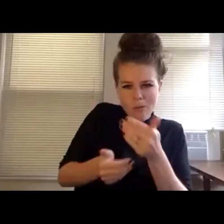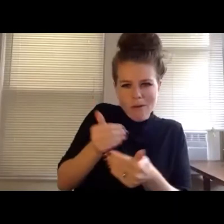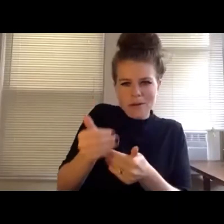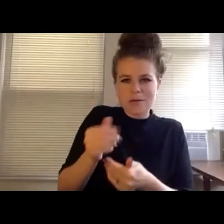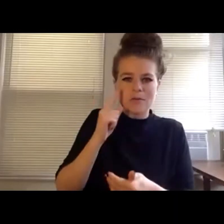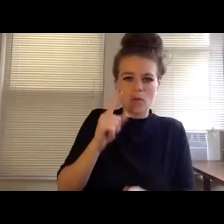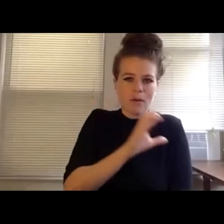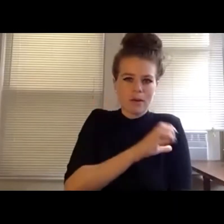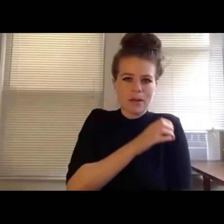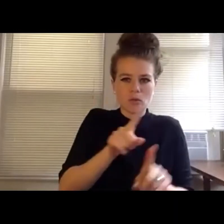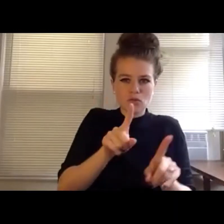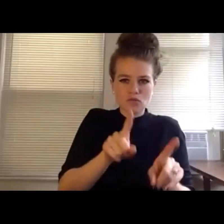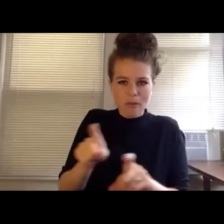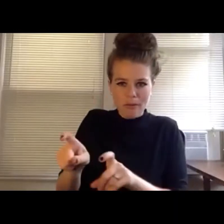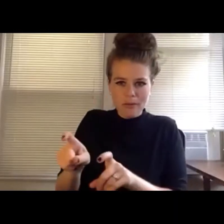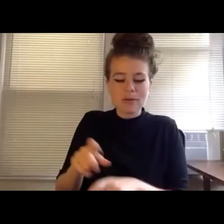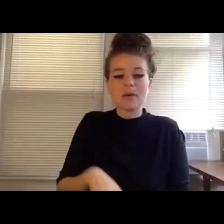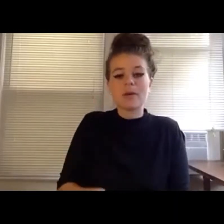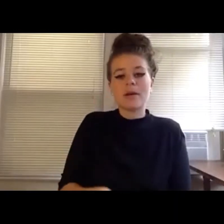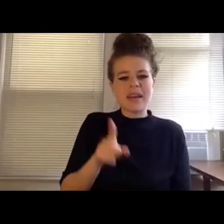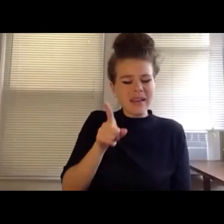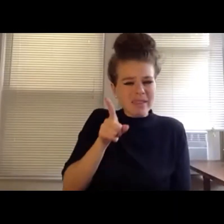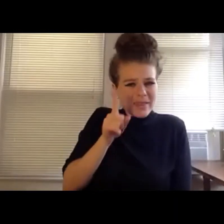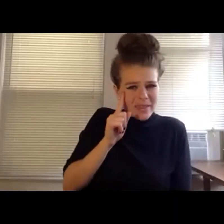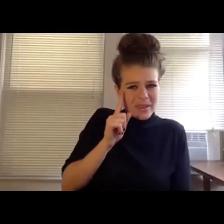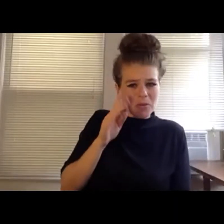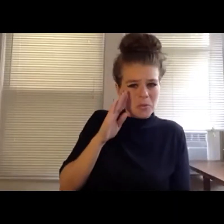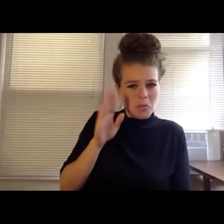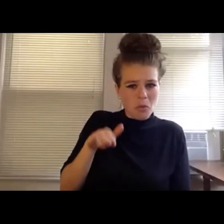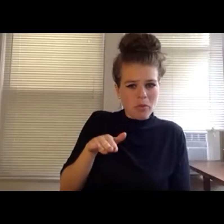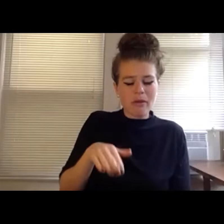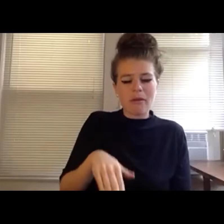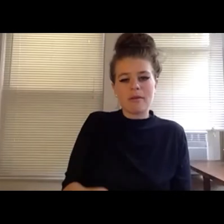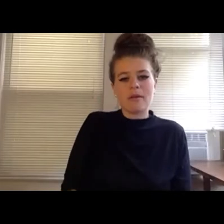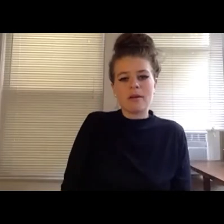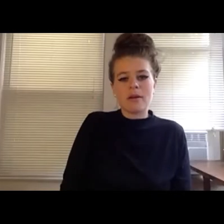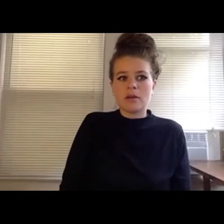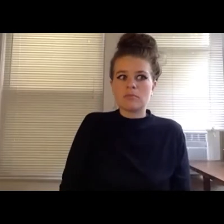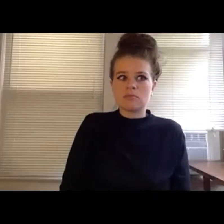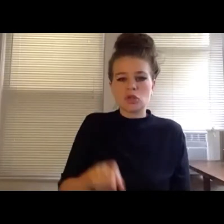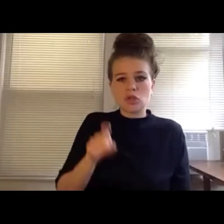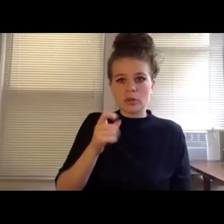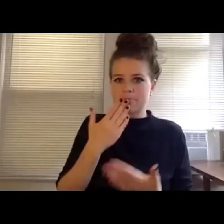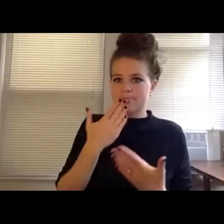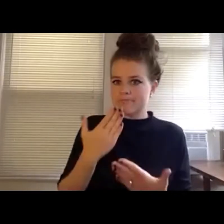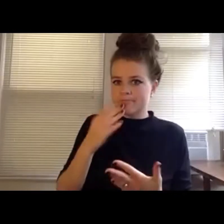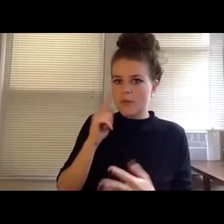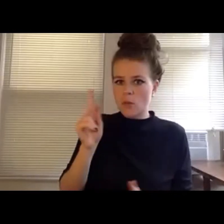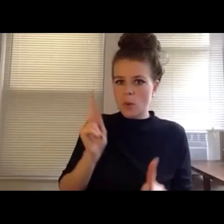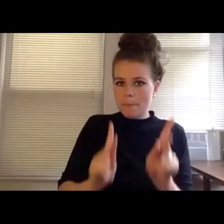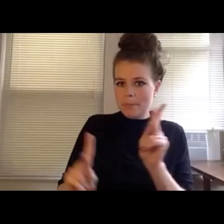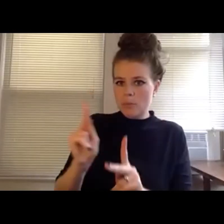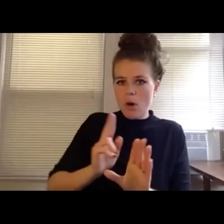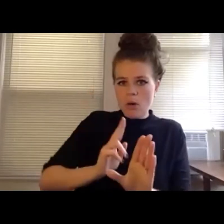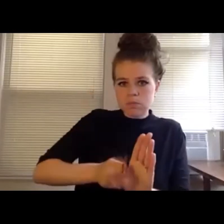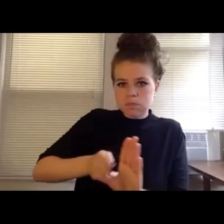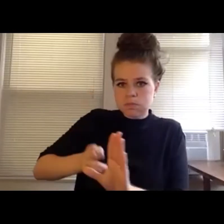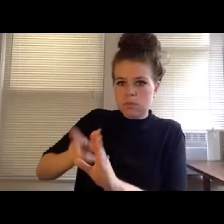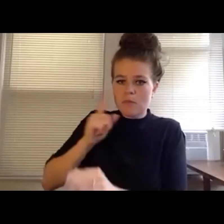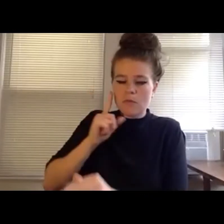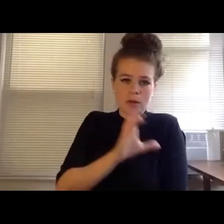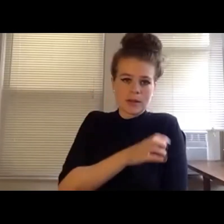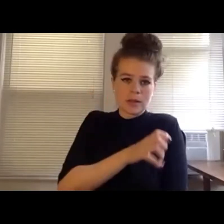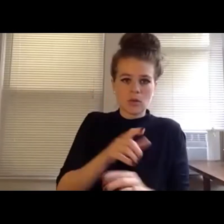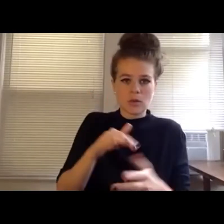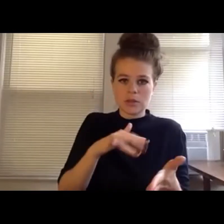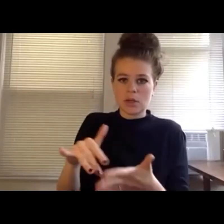for clinical trials, because I think, we really are thankful for participants to enroll on clinical study.